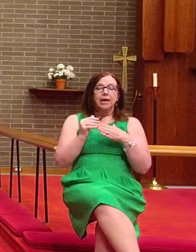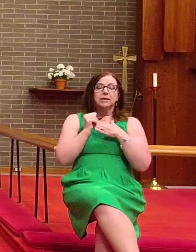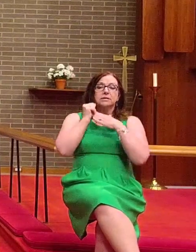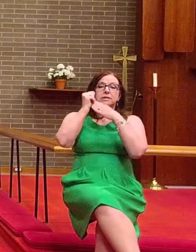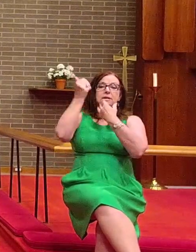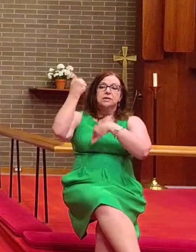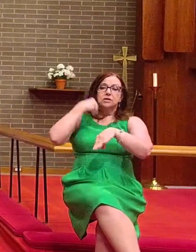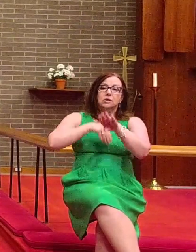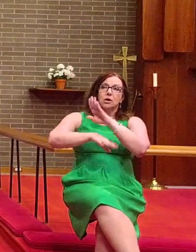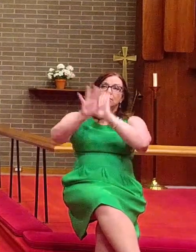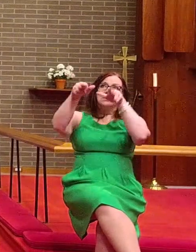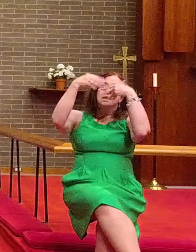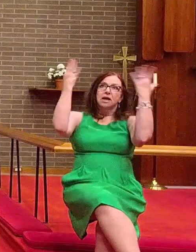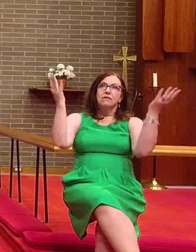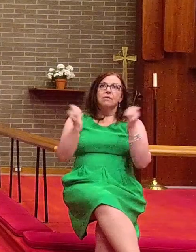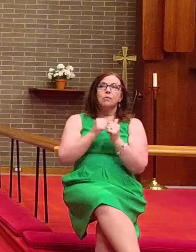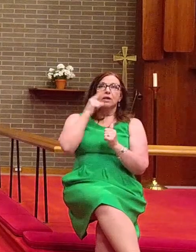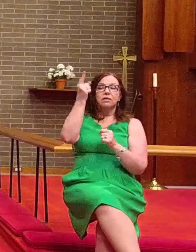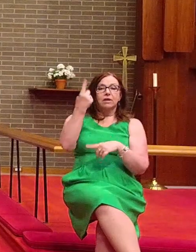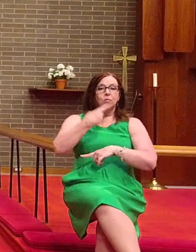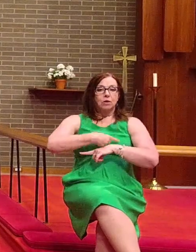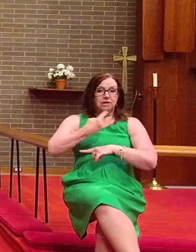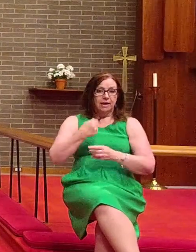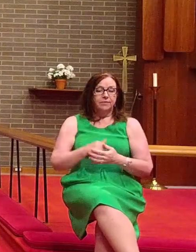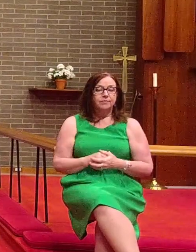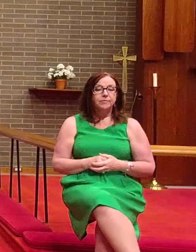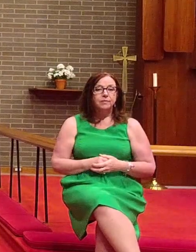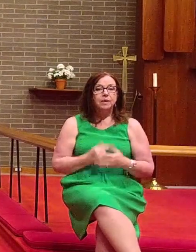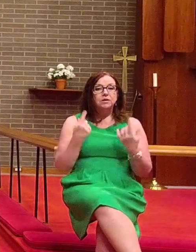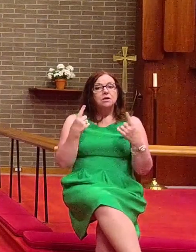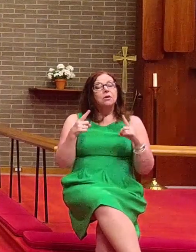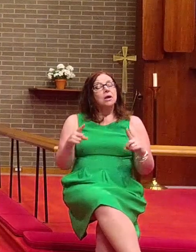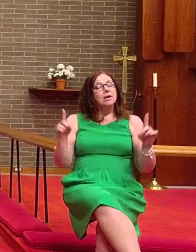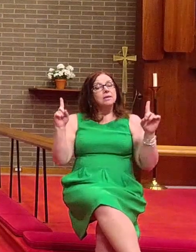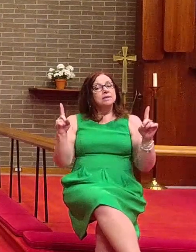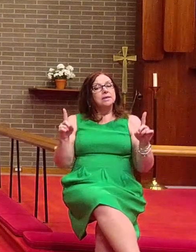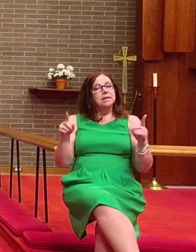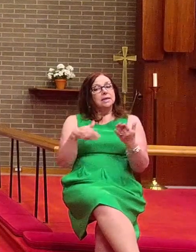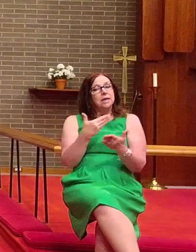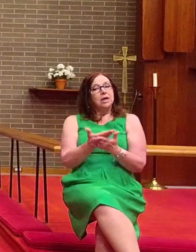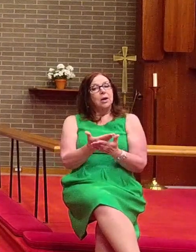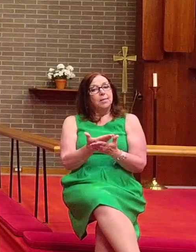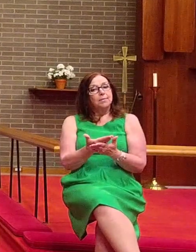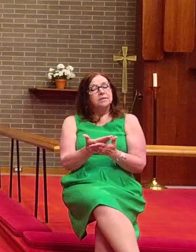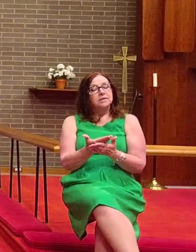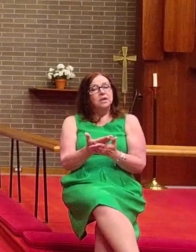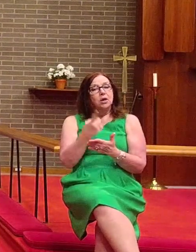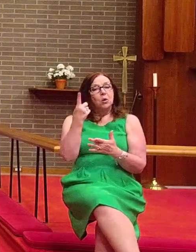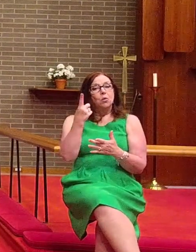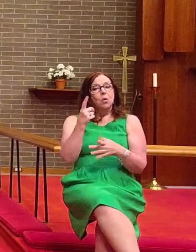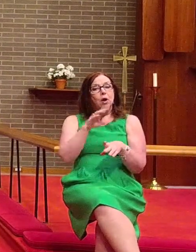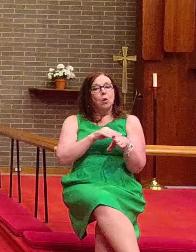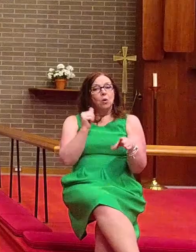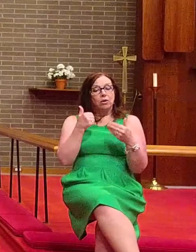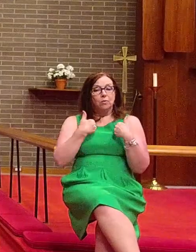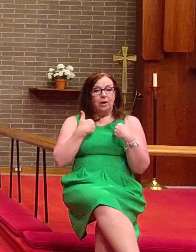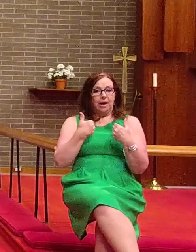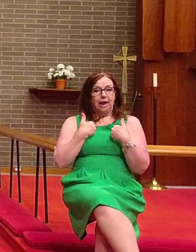day. So until he comes, one of our callings in life is to be a